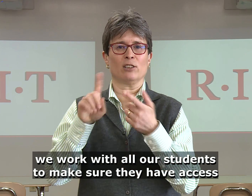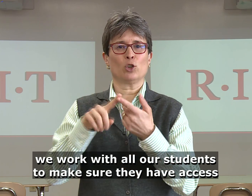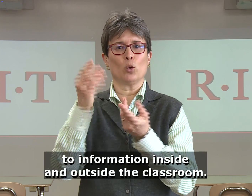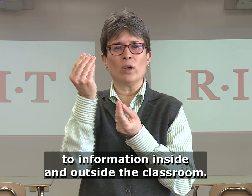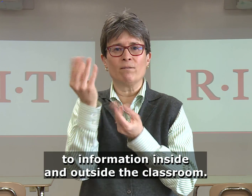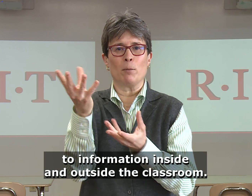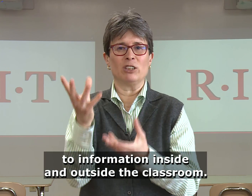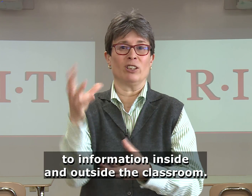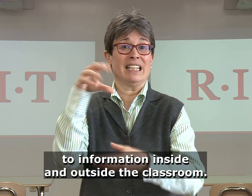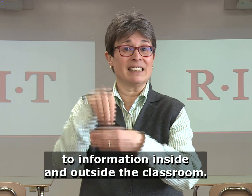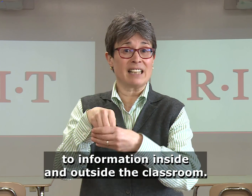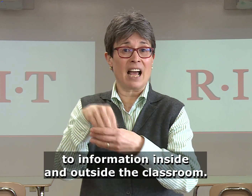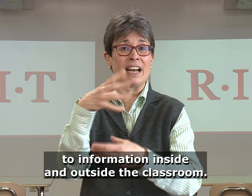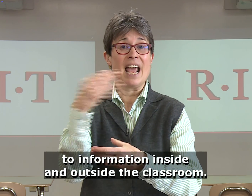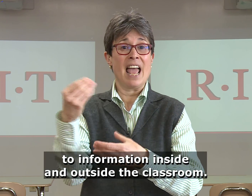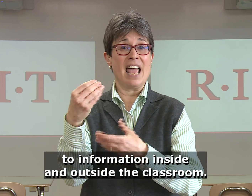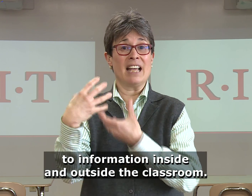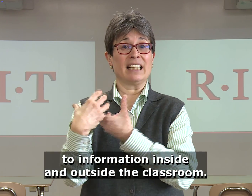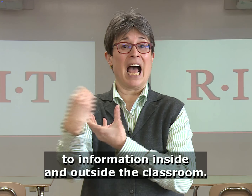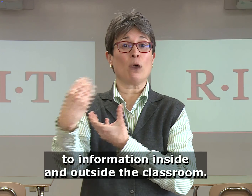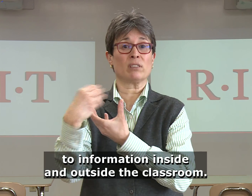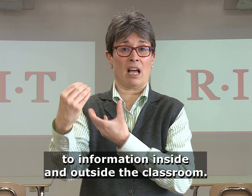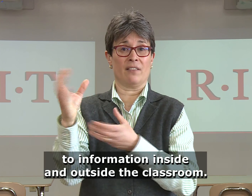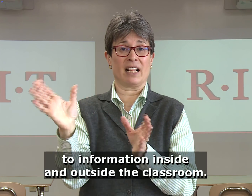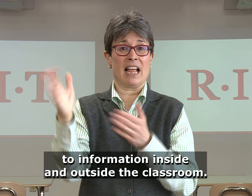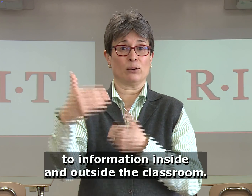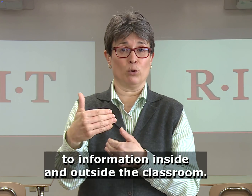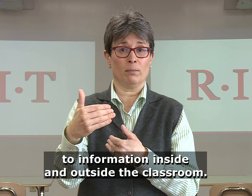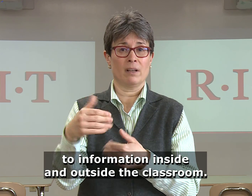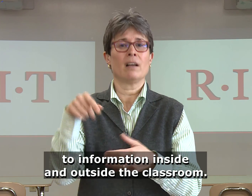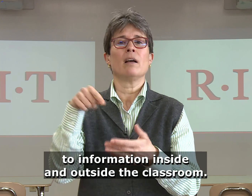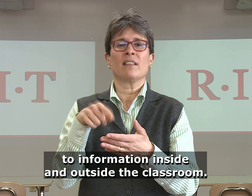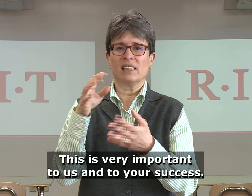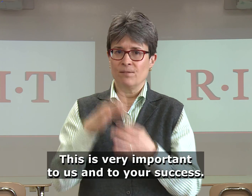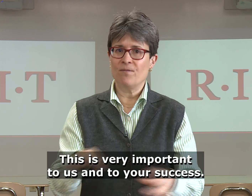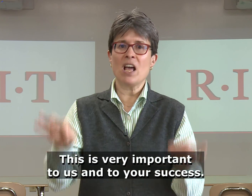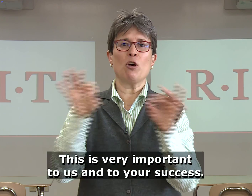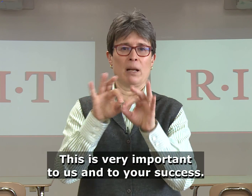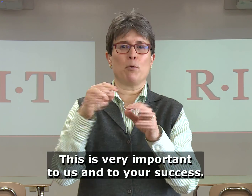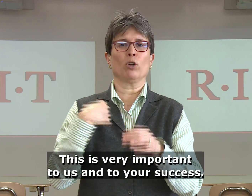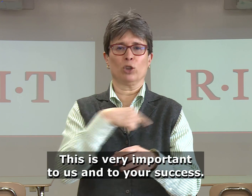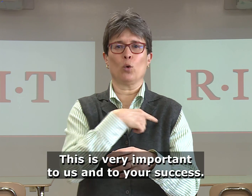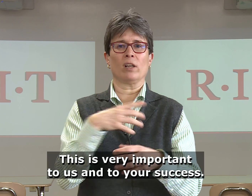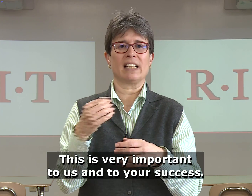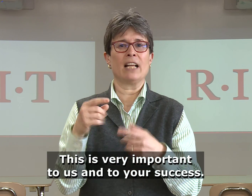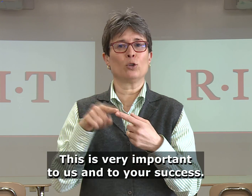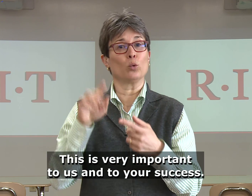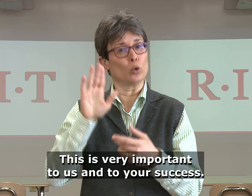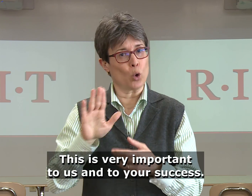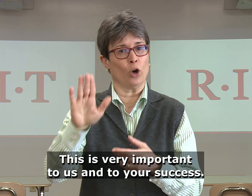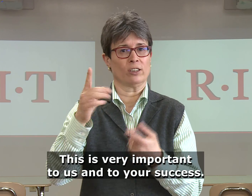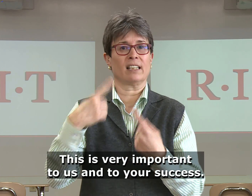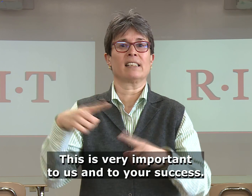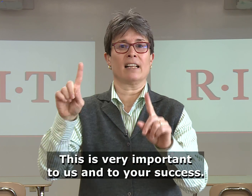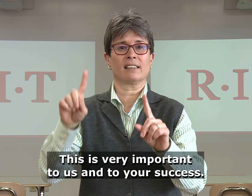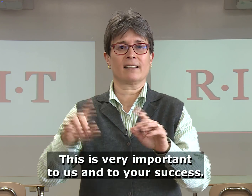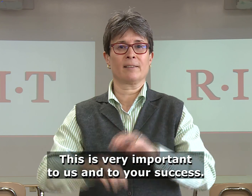to information inside and outside the classroom. This is very important to us and to your success.